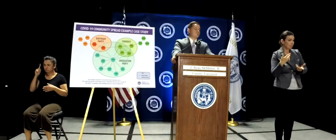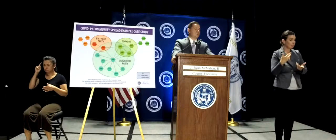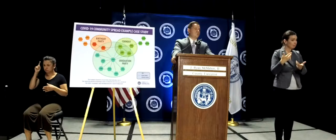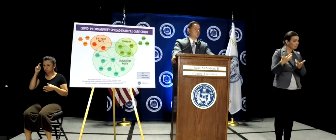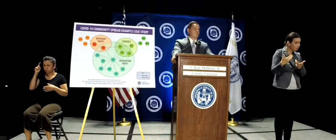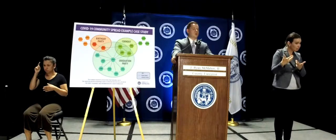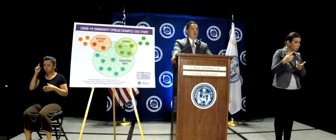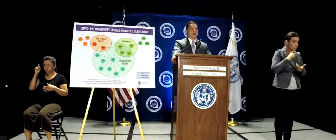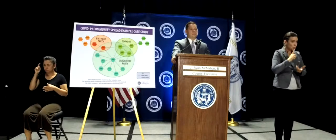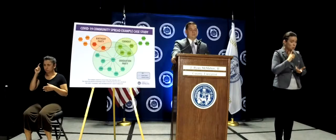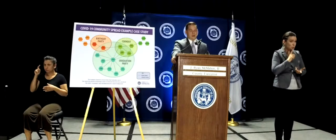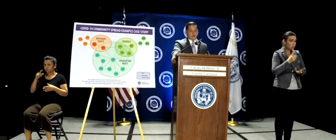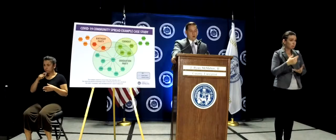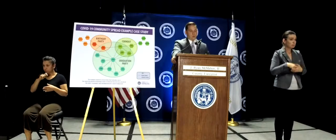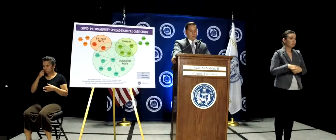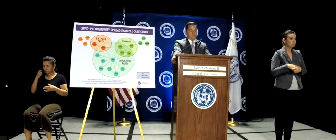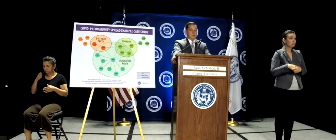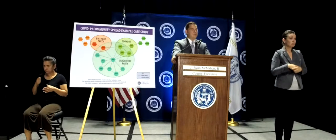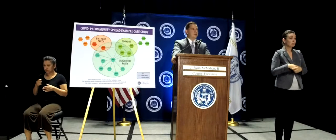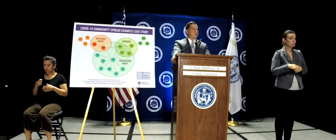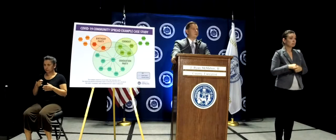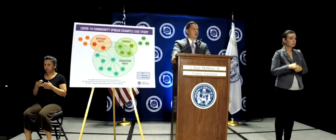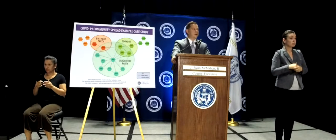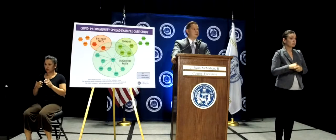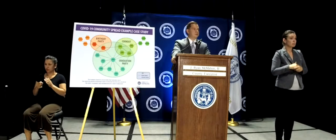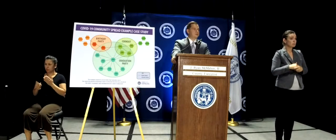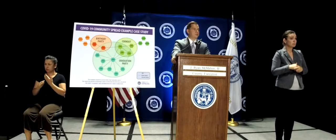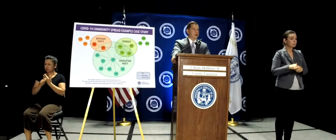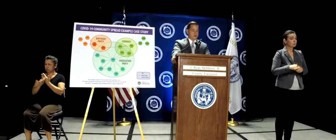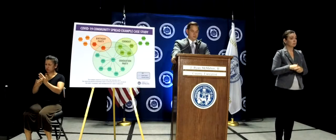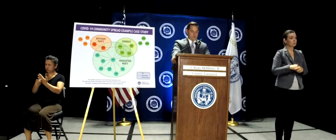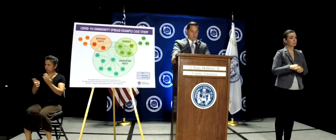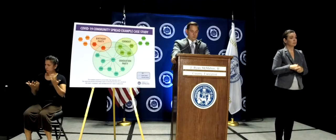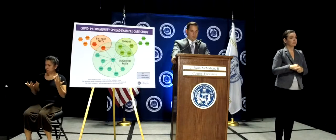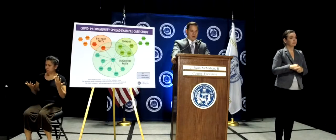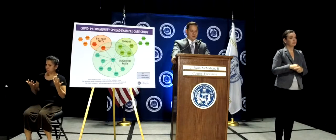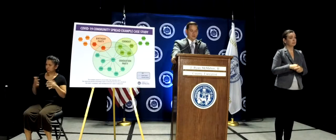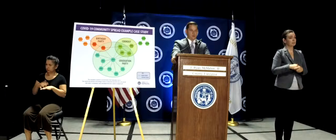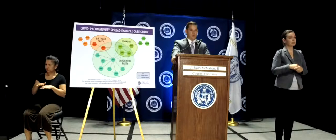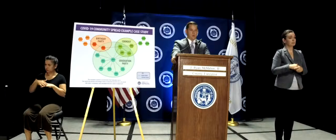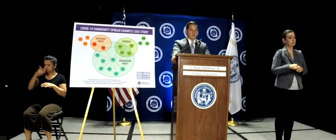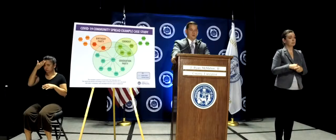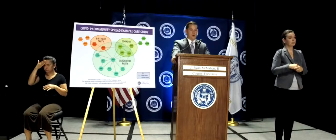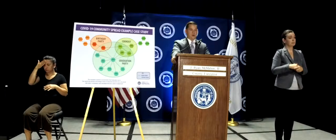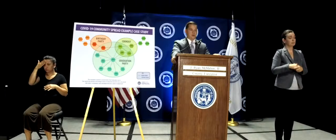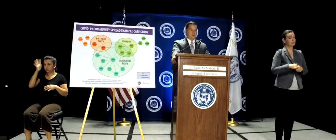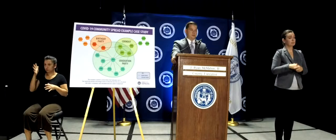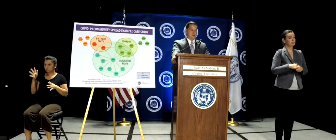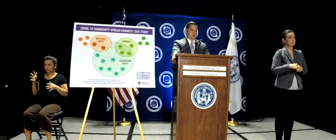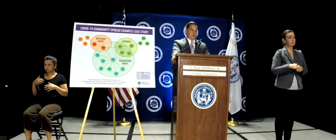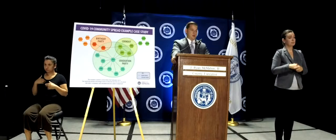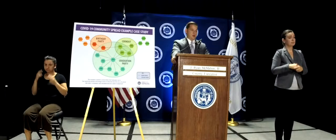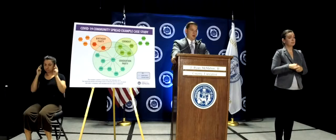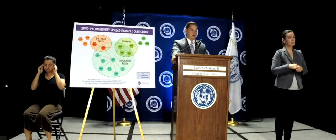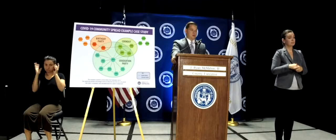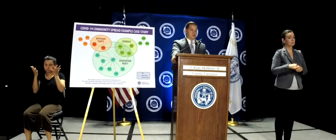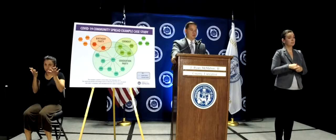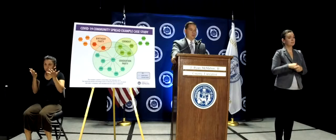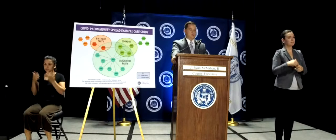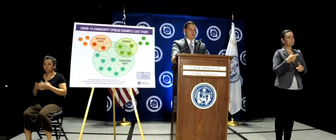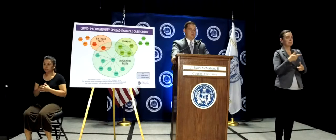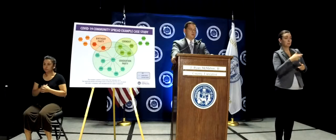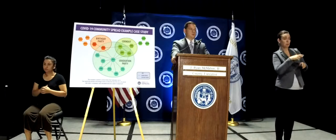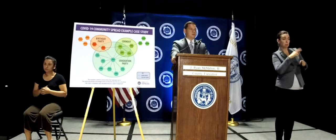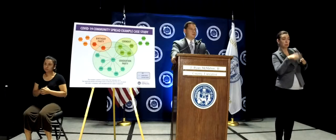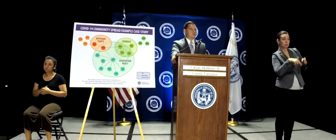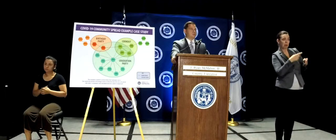testing backlog? I don't know. Maybe, to be honest. But I think what we saw is our